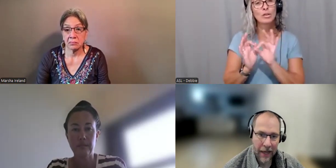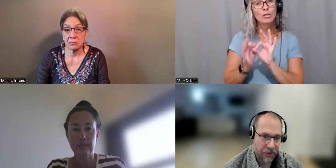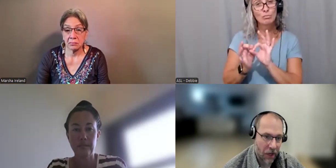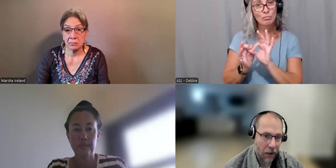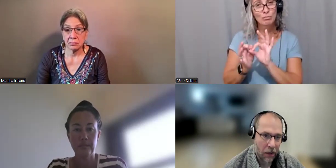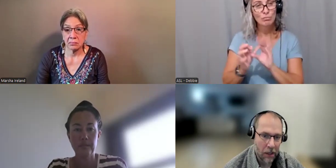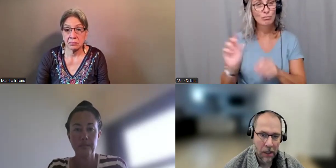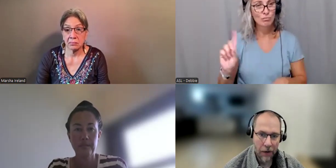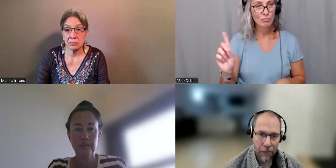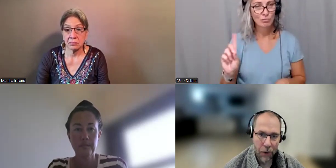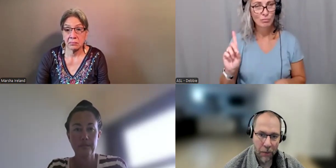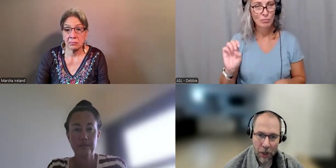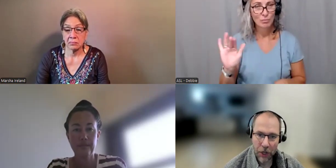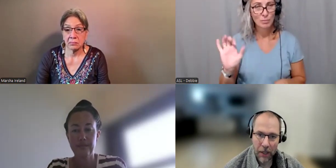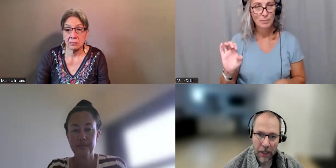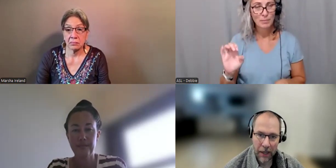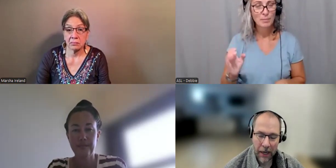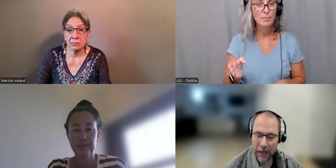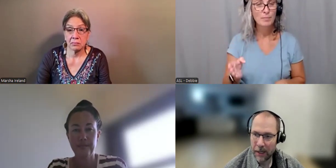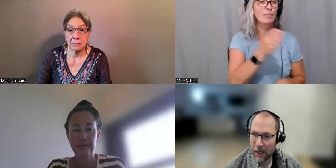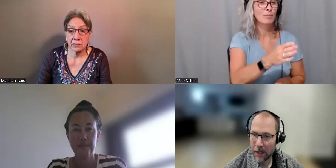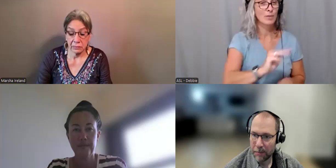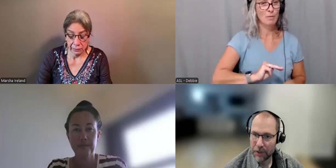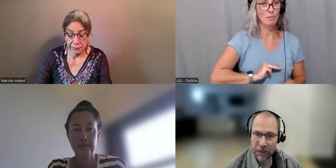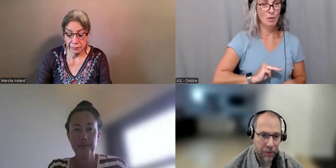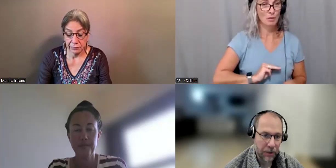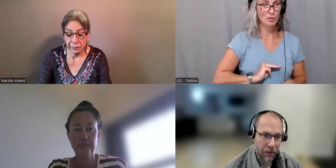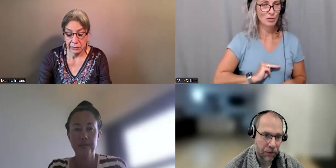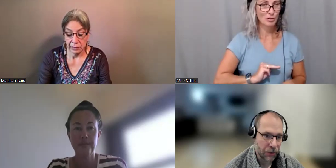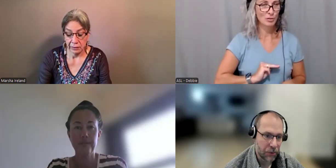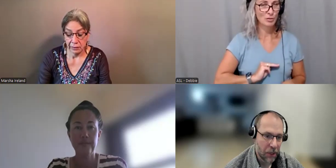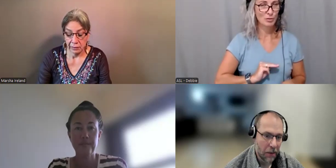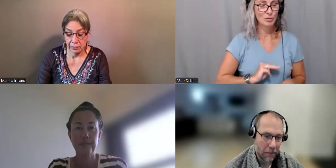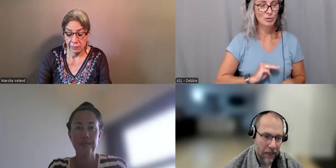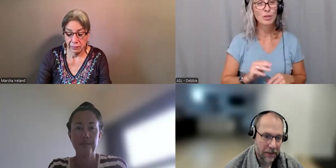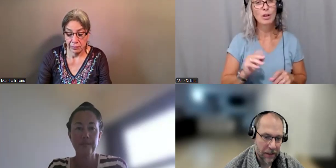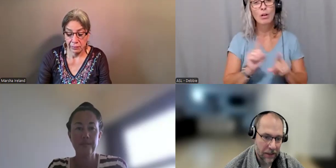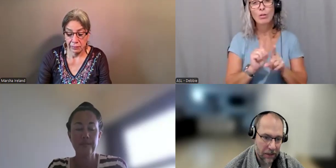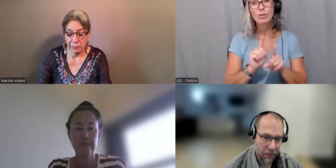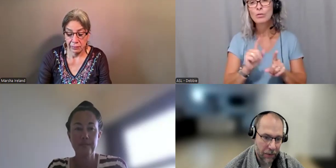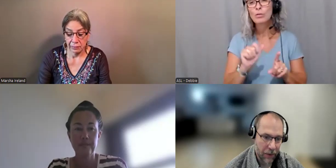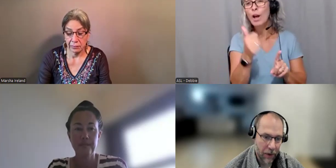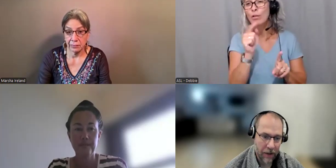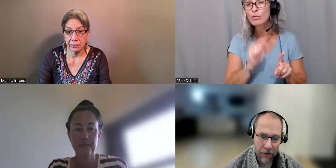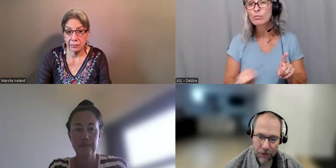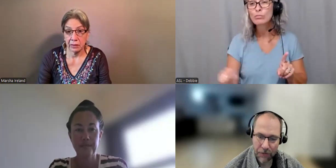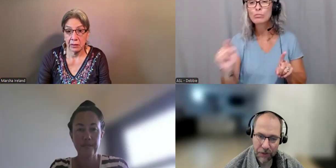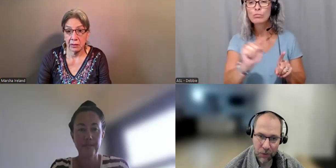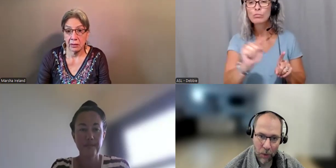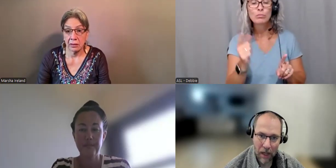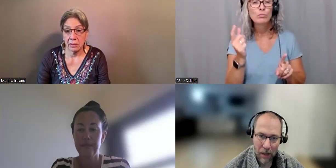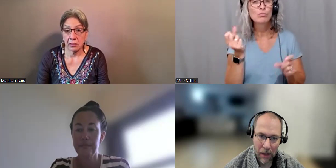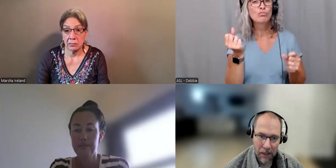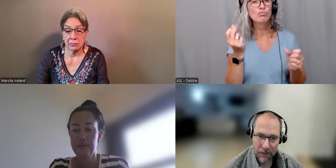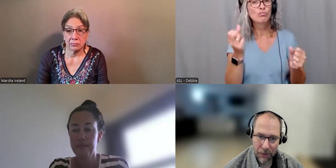providing ASL for Marsha and any participants who might require the service